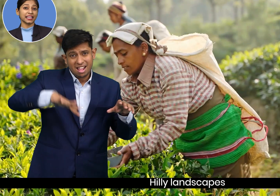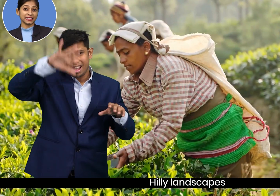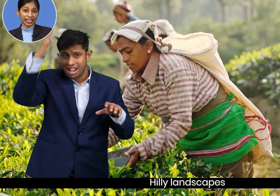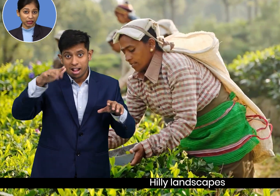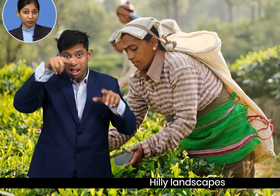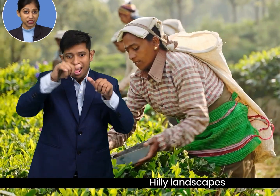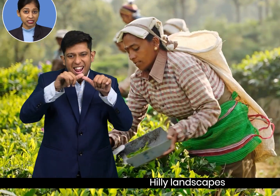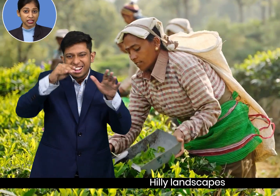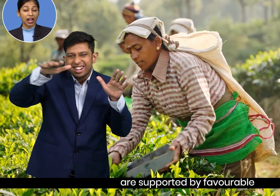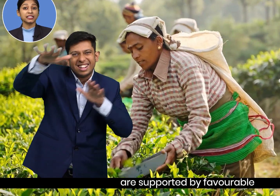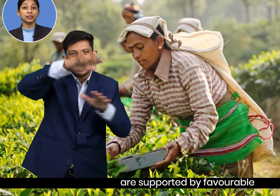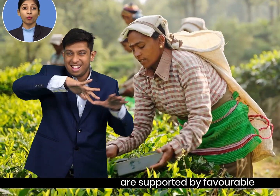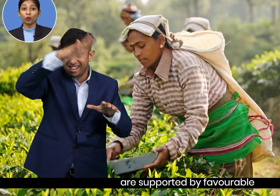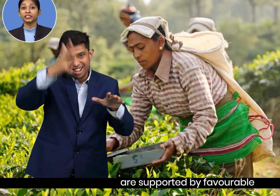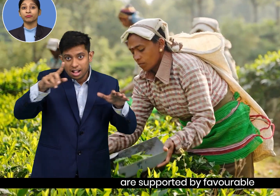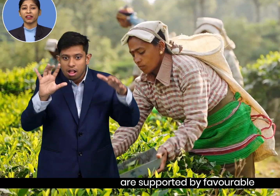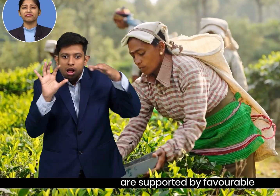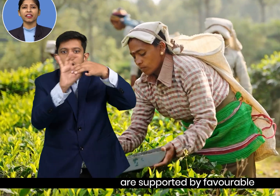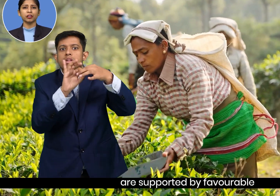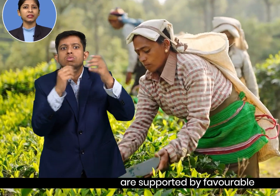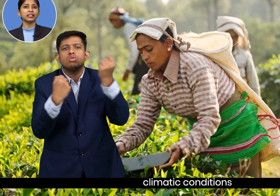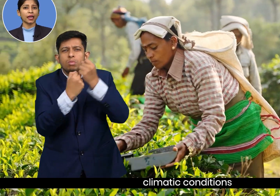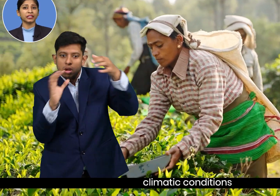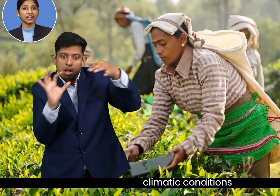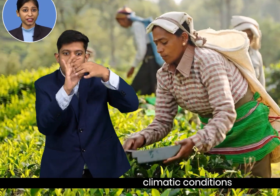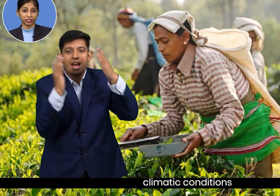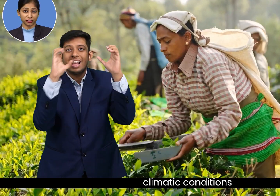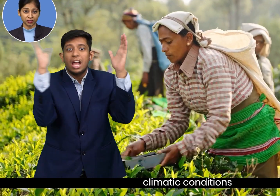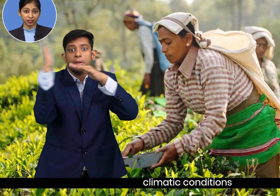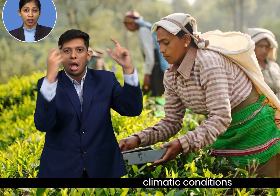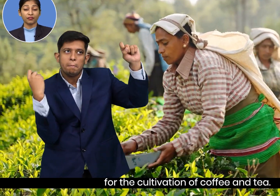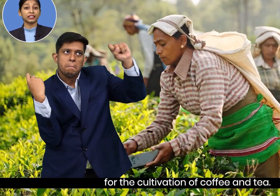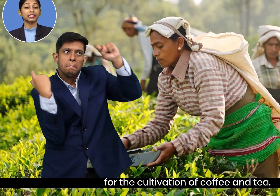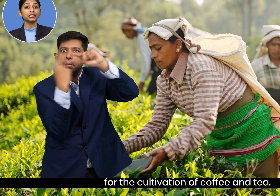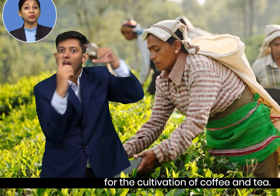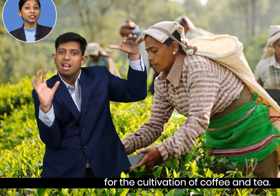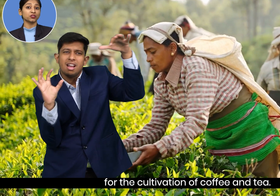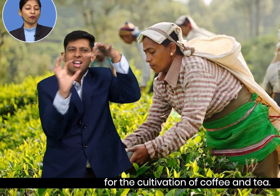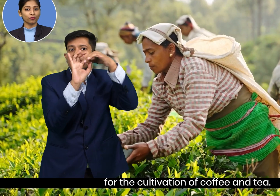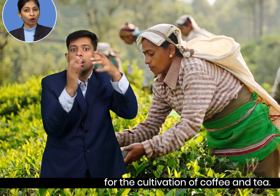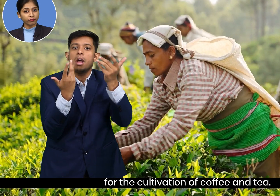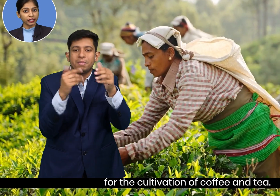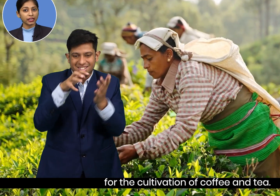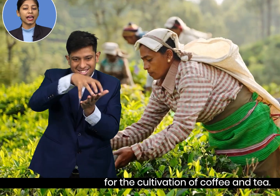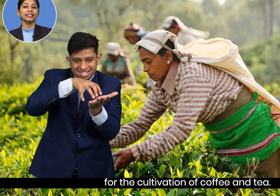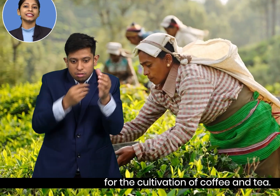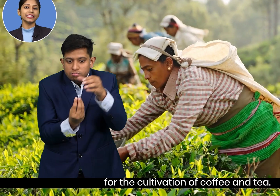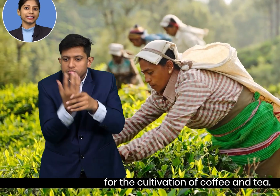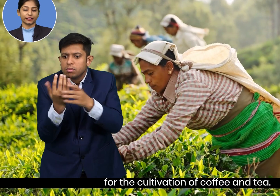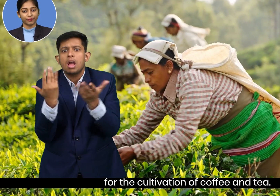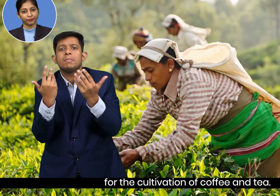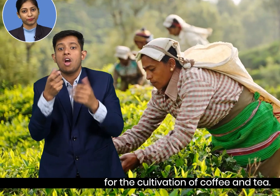Hilly landscapes are supported by favorable climatic conditions for the cultivation of coffee